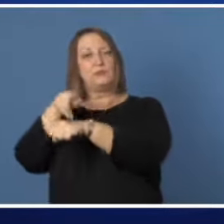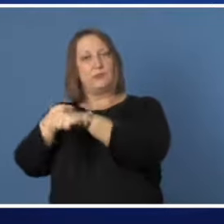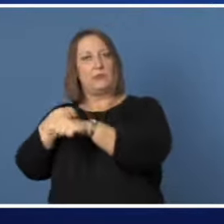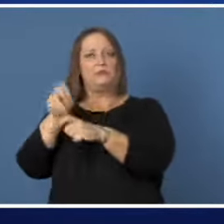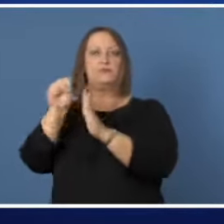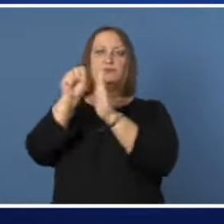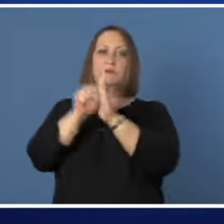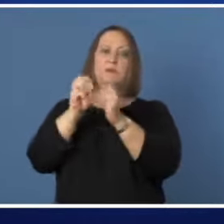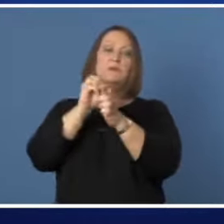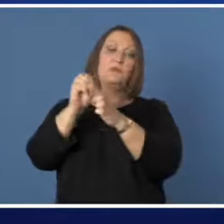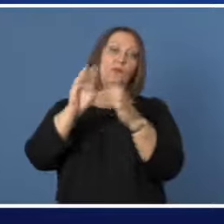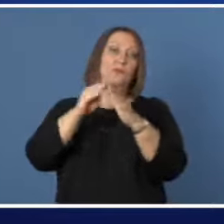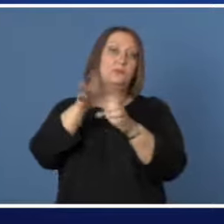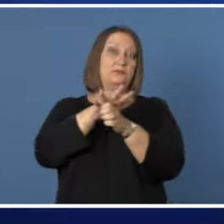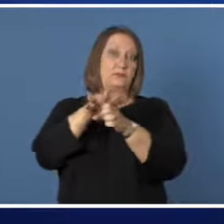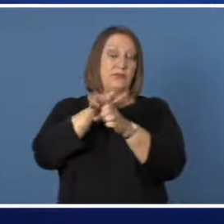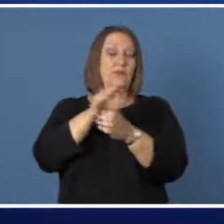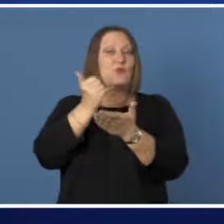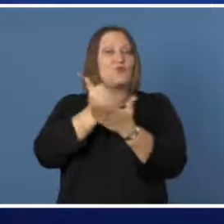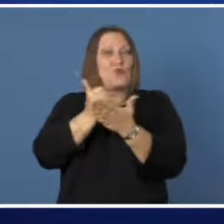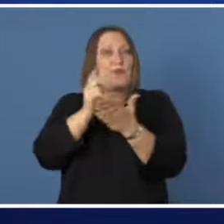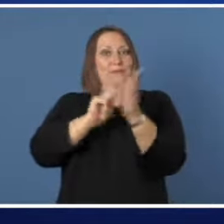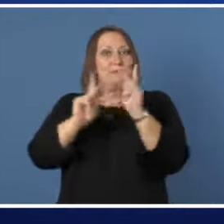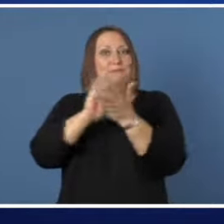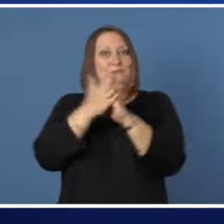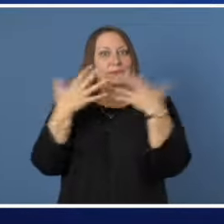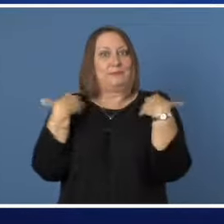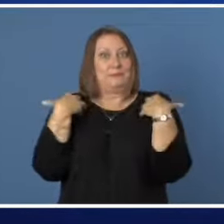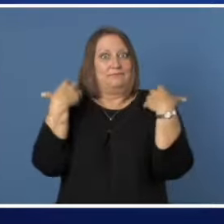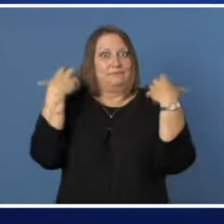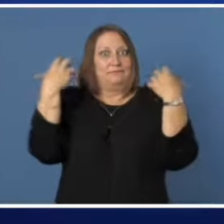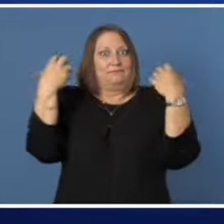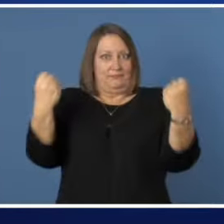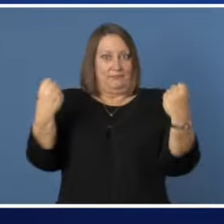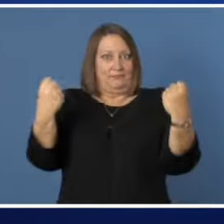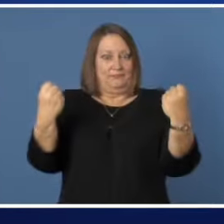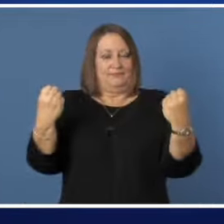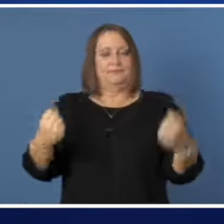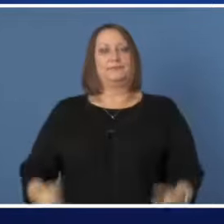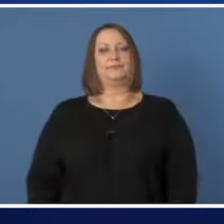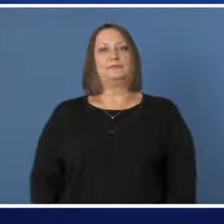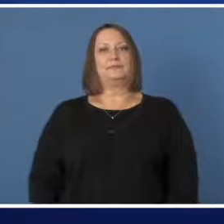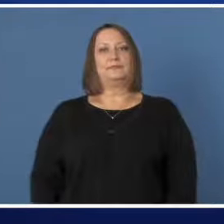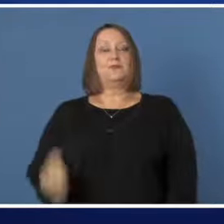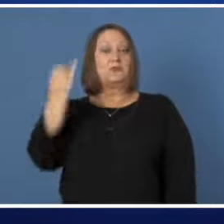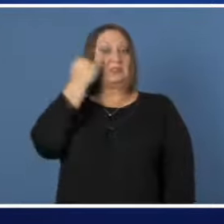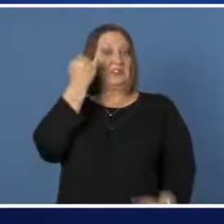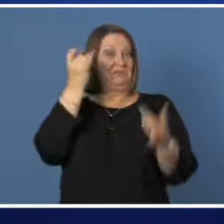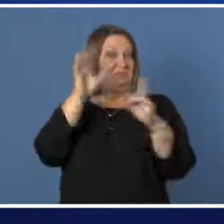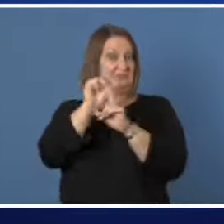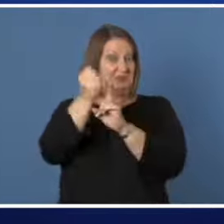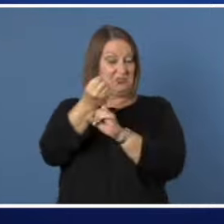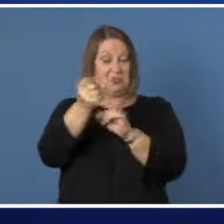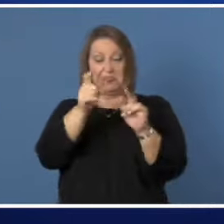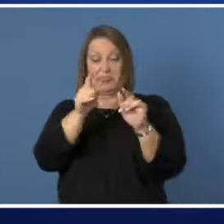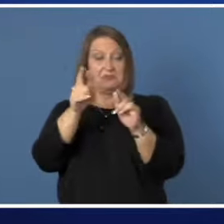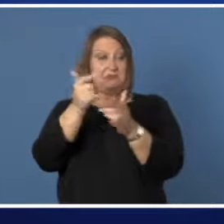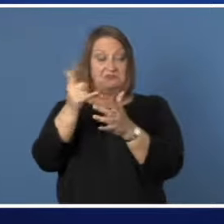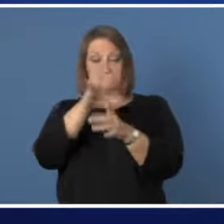local partners in responding in order to improve public health outcomes. After response